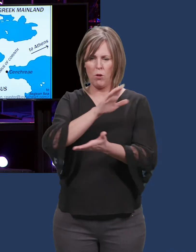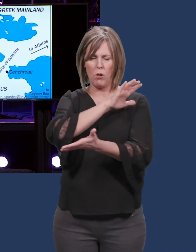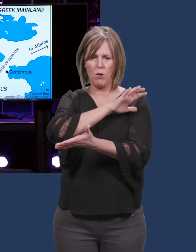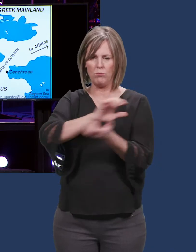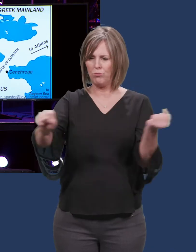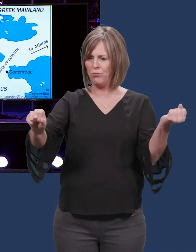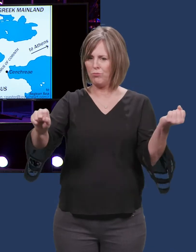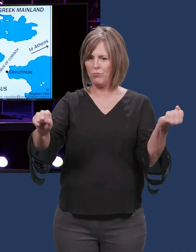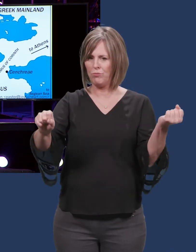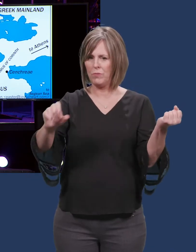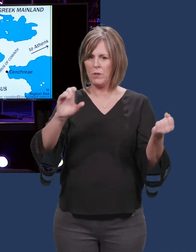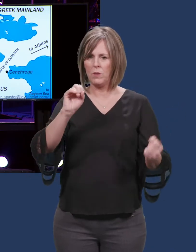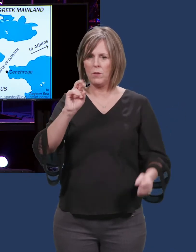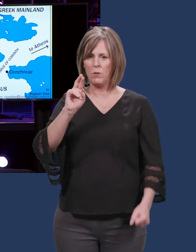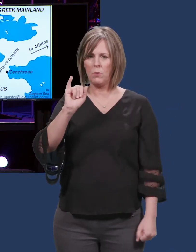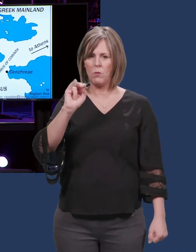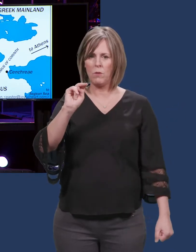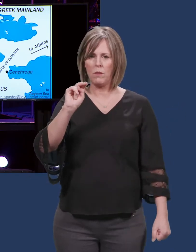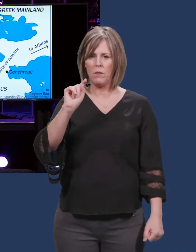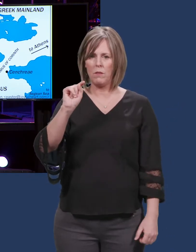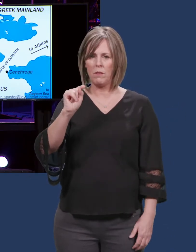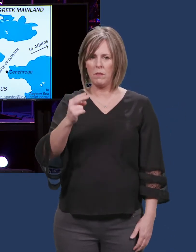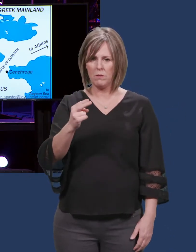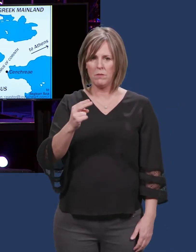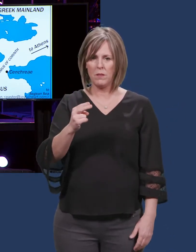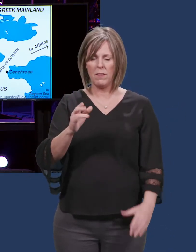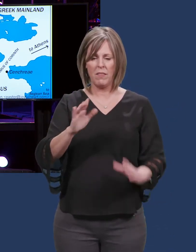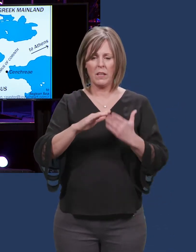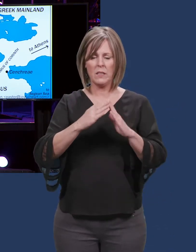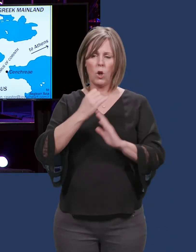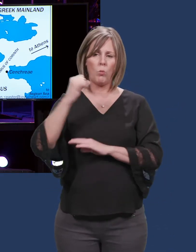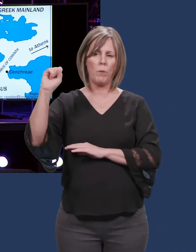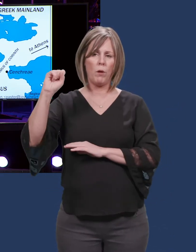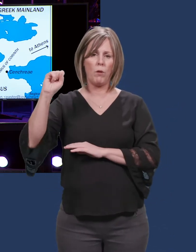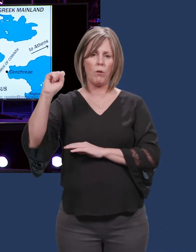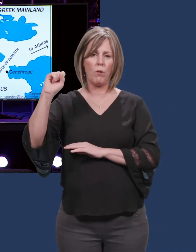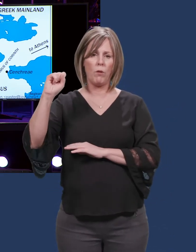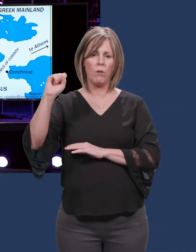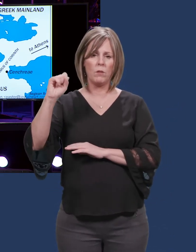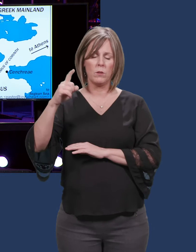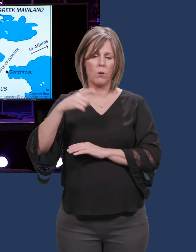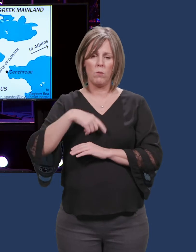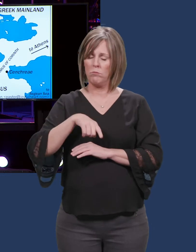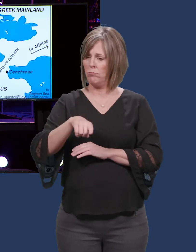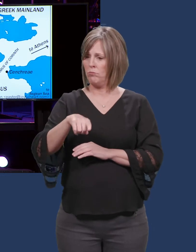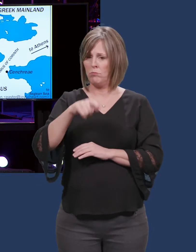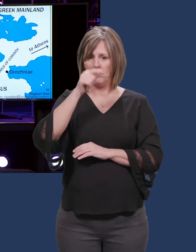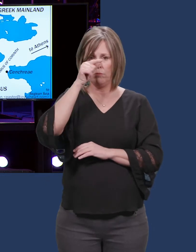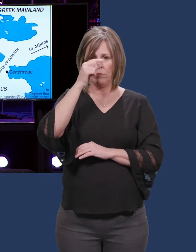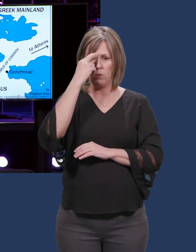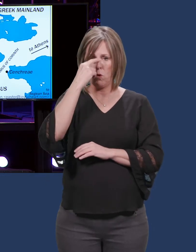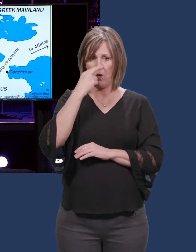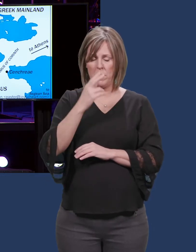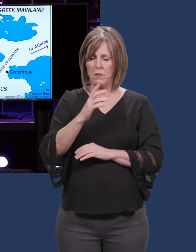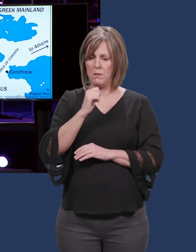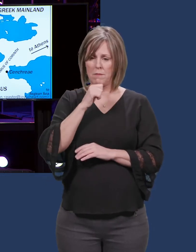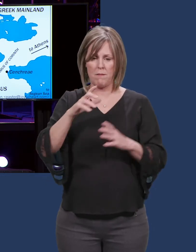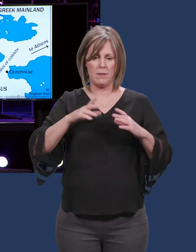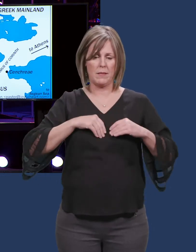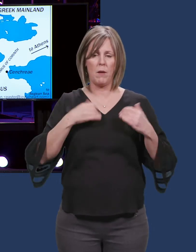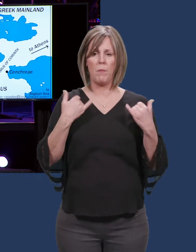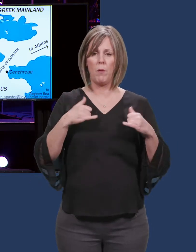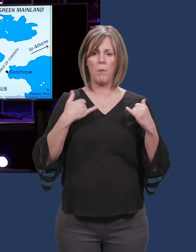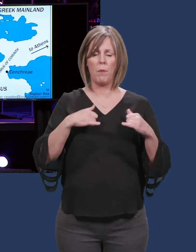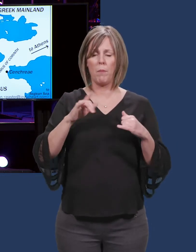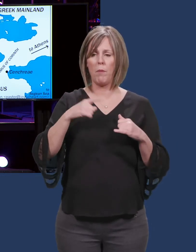rebelled against Rome, and so Rome wasn't messing around. They just came through and decimated it. And for 100 years, it just stayed that